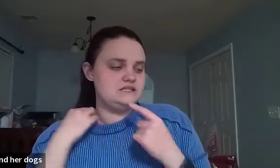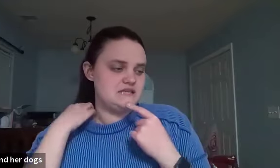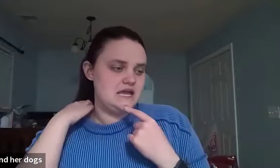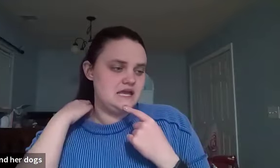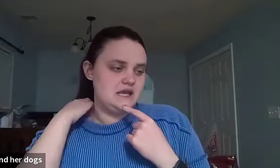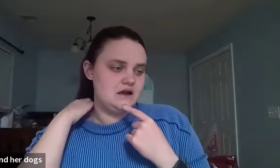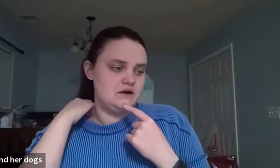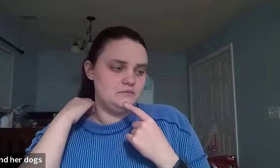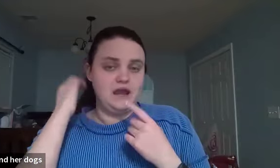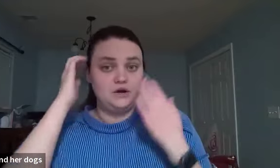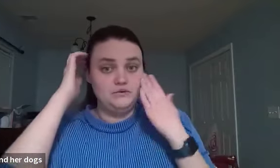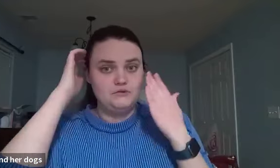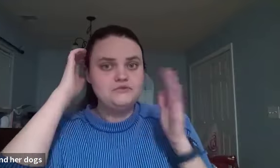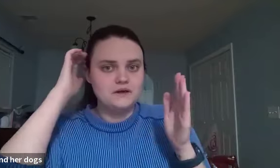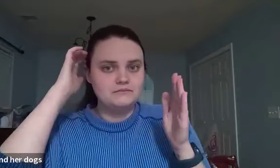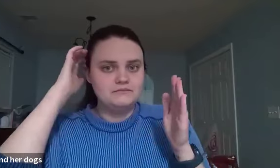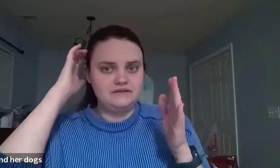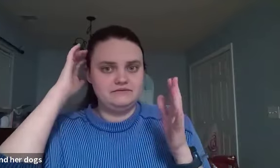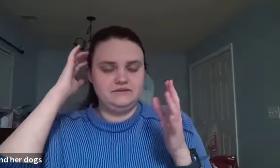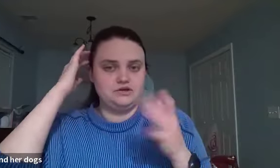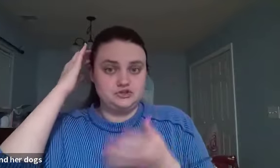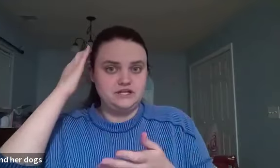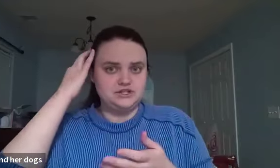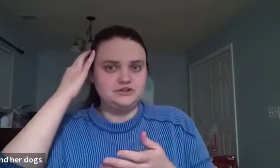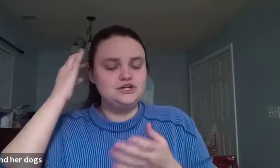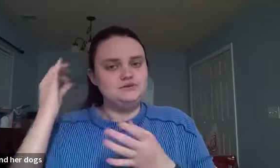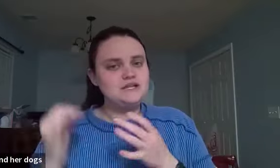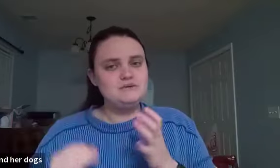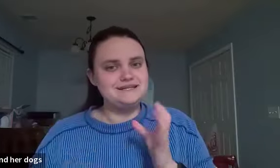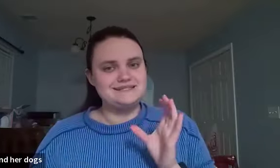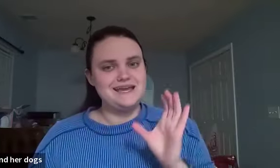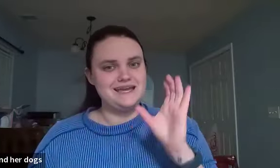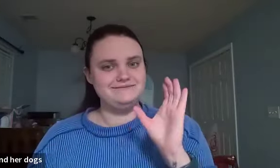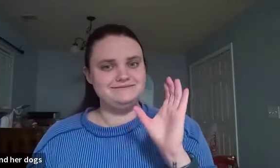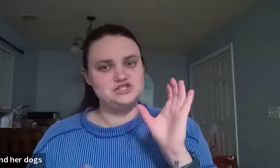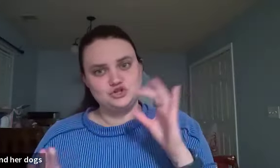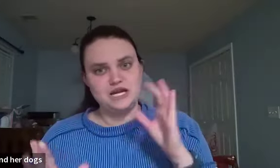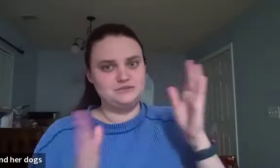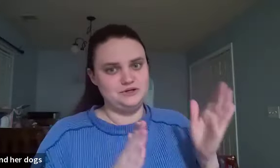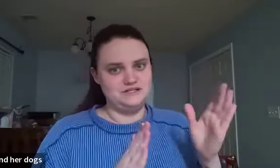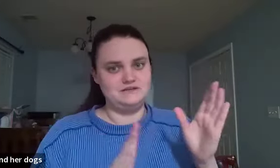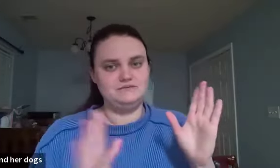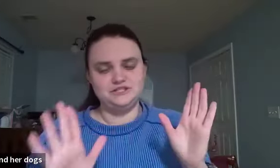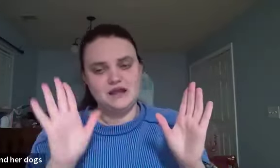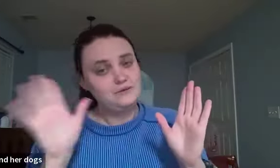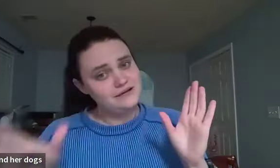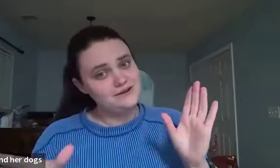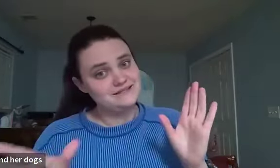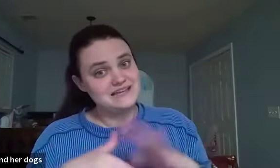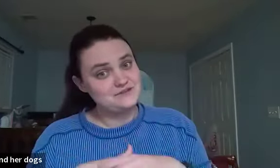and saying, like, I don't know them, like they're a stranger, you really wouldn't say strange person, which I will give you guys a sign